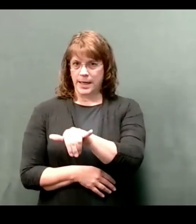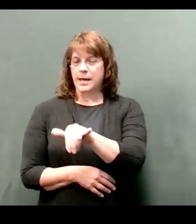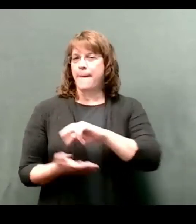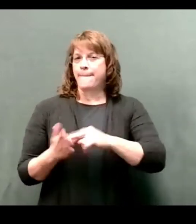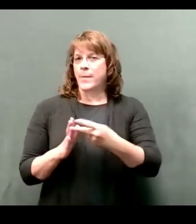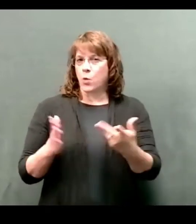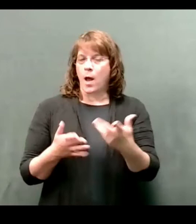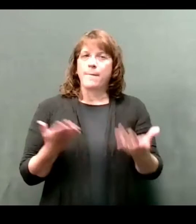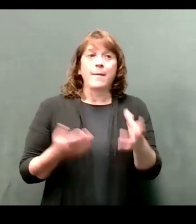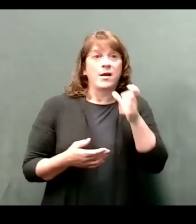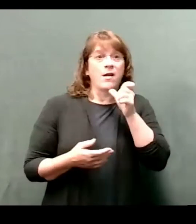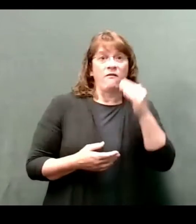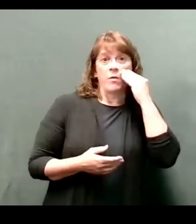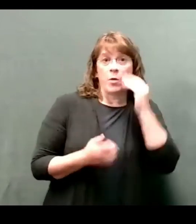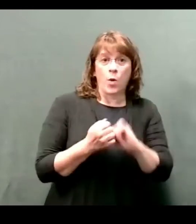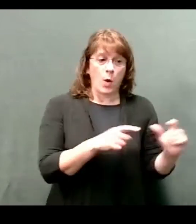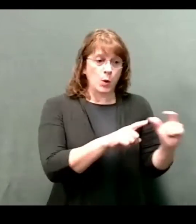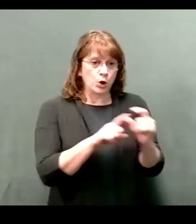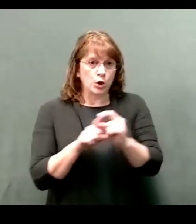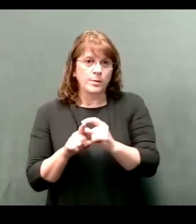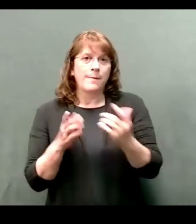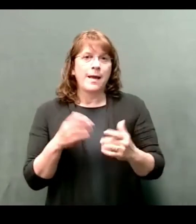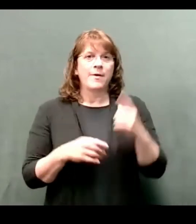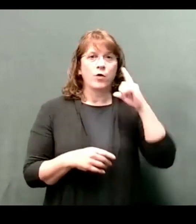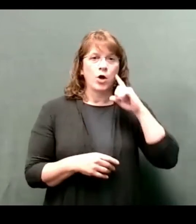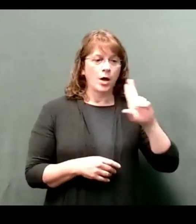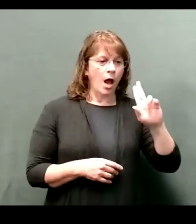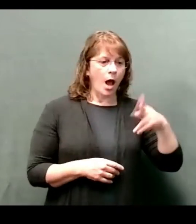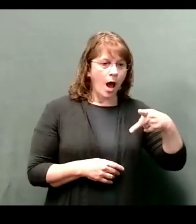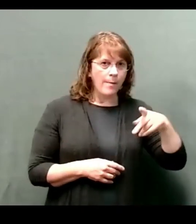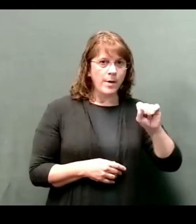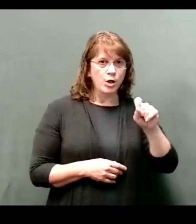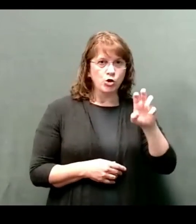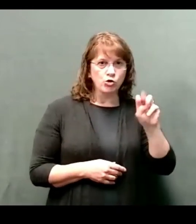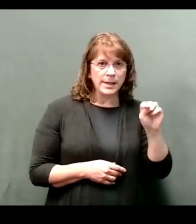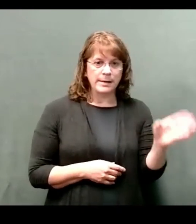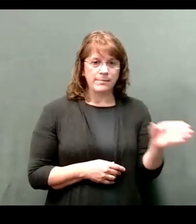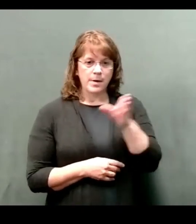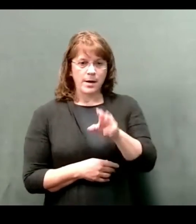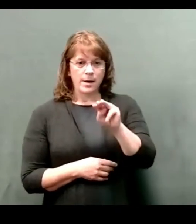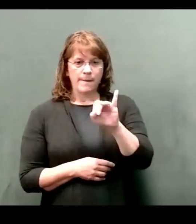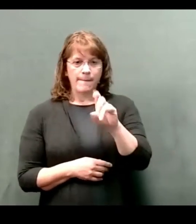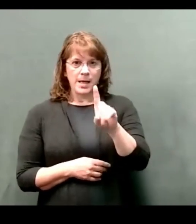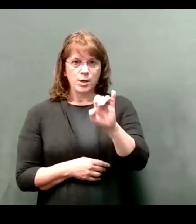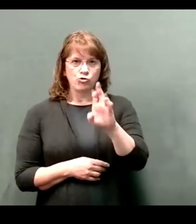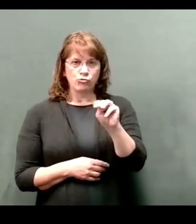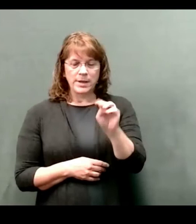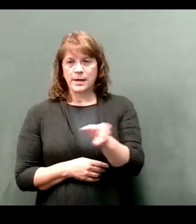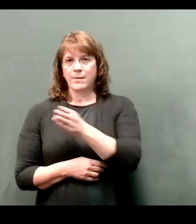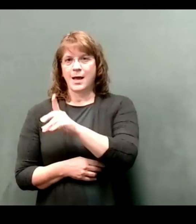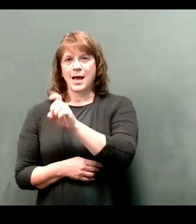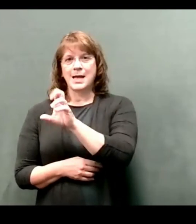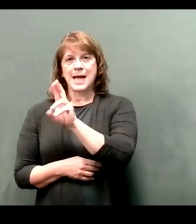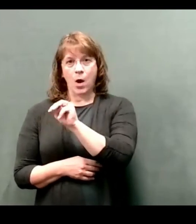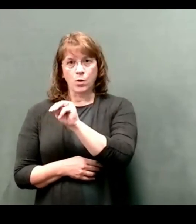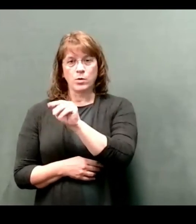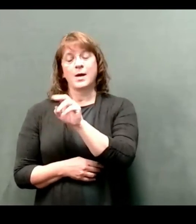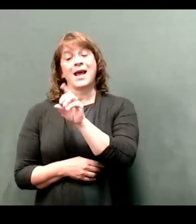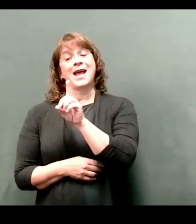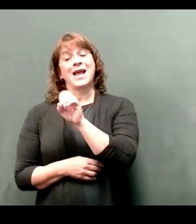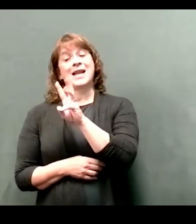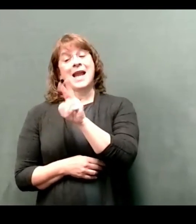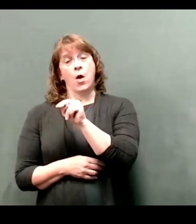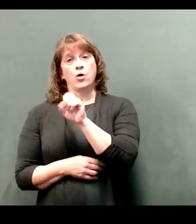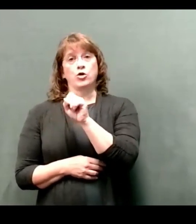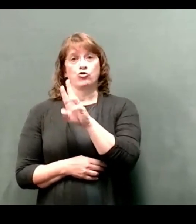more familiar with the terms upstream, midstream, and downstream, which correspond to the same topic that we're discussing here. But